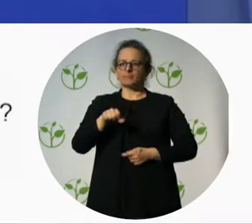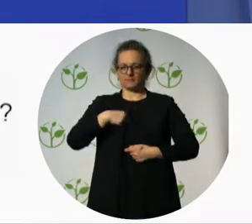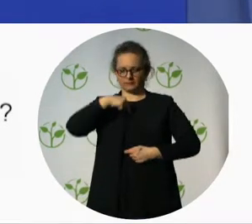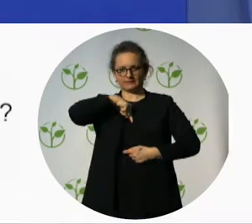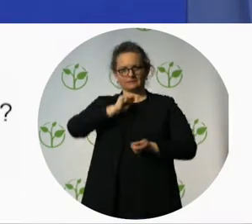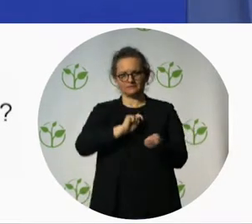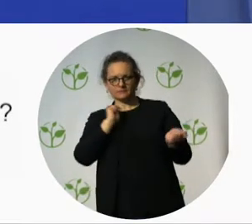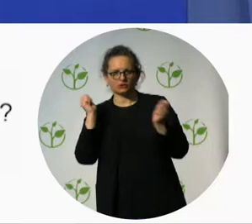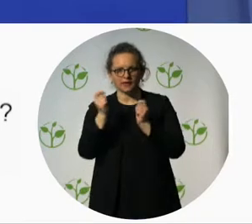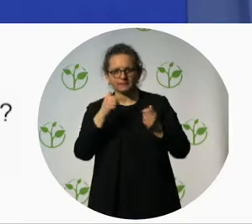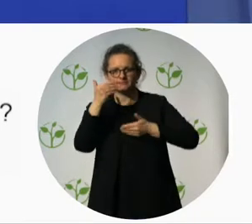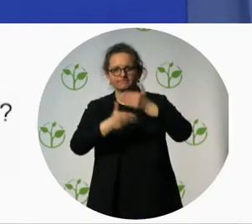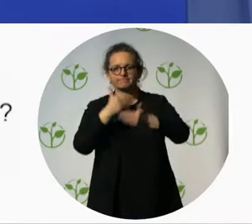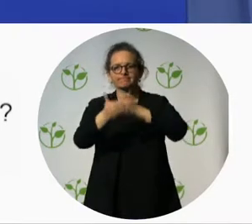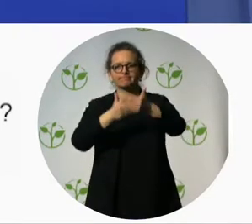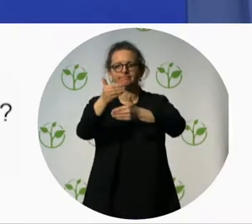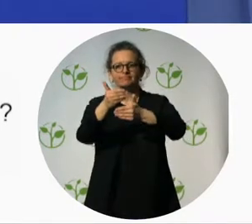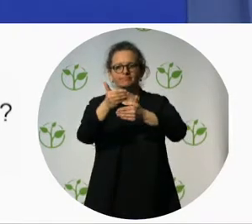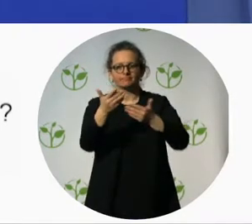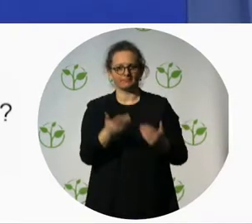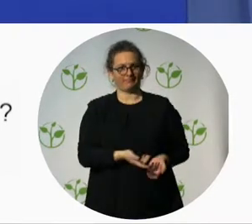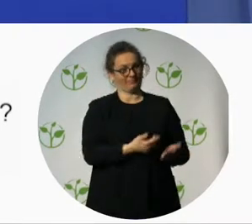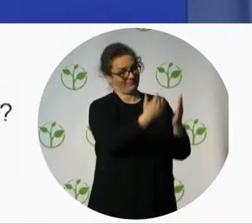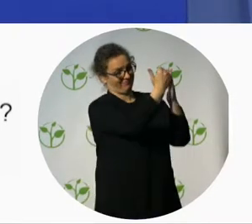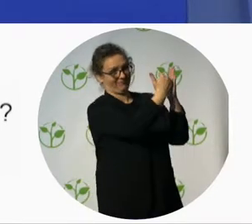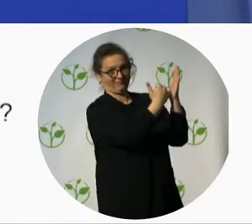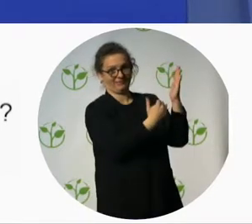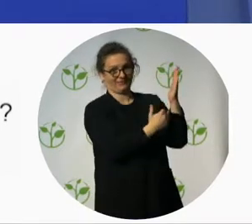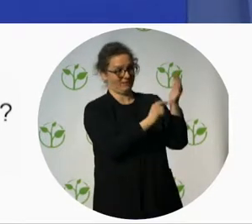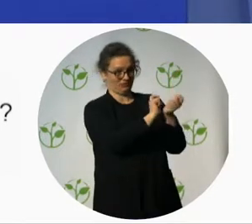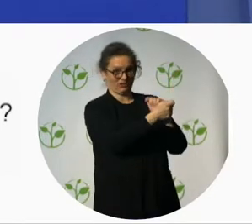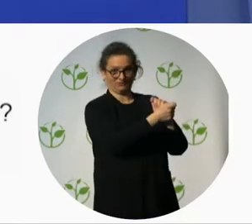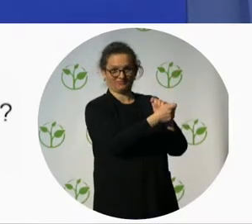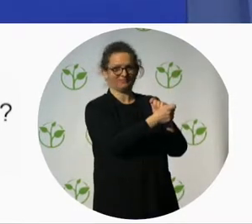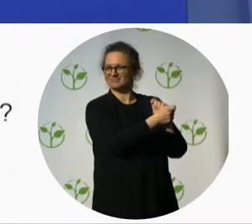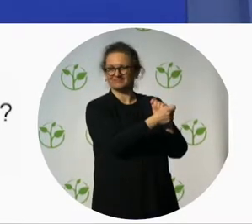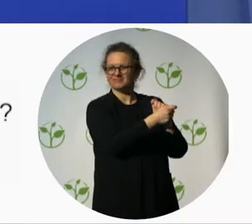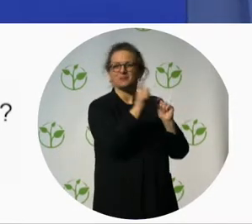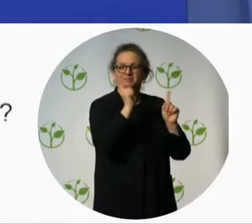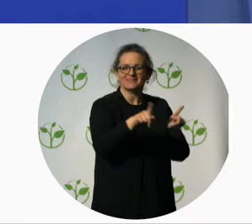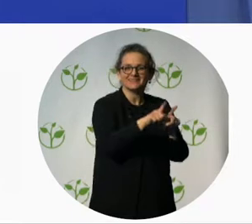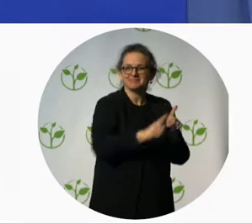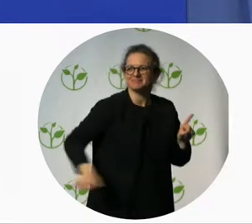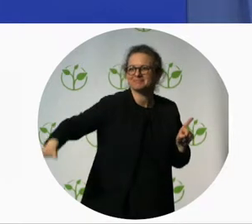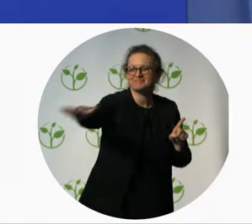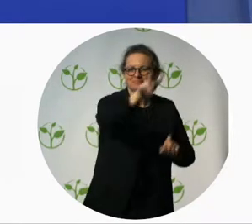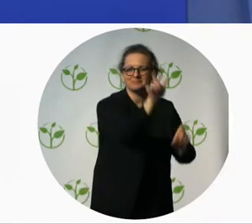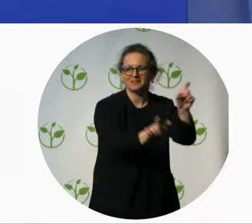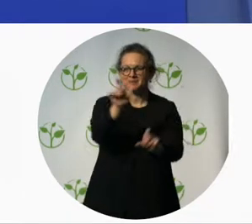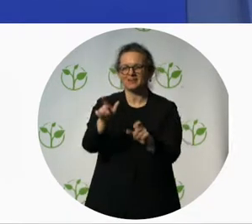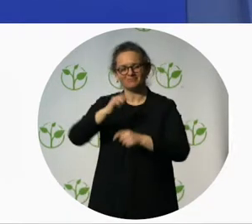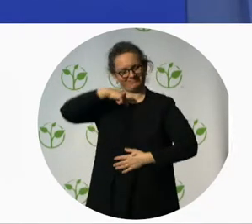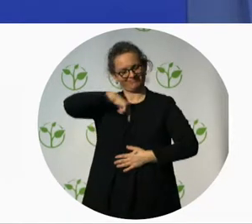And the change in our societies is a change that we have to deal with in ourselves. We have to first change